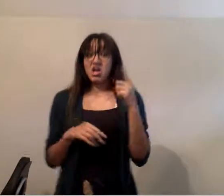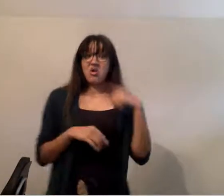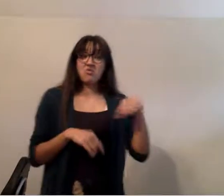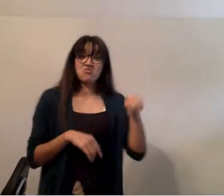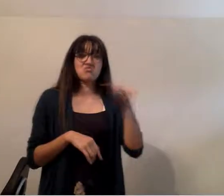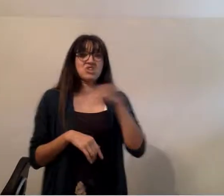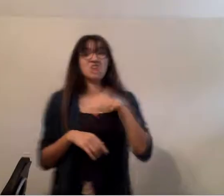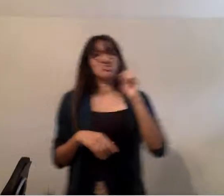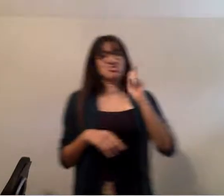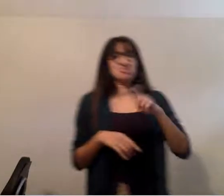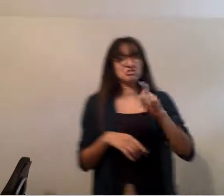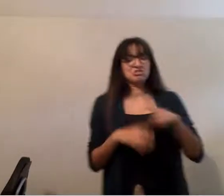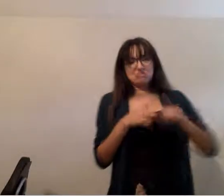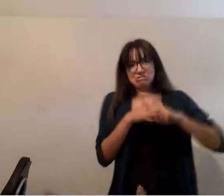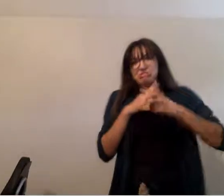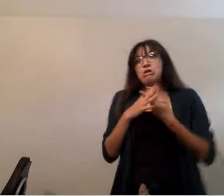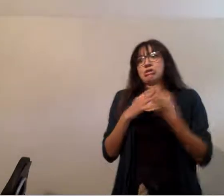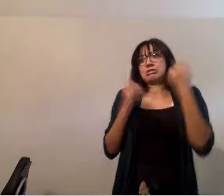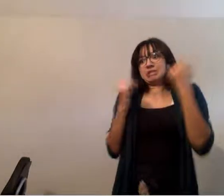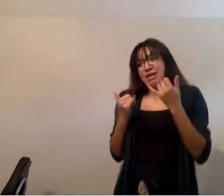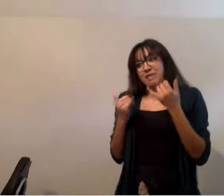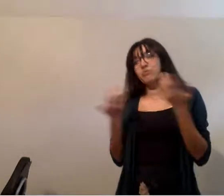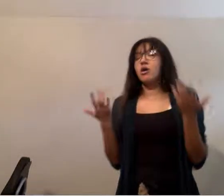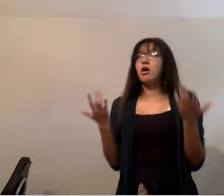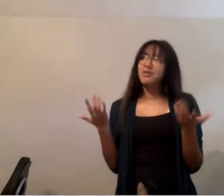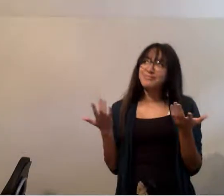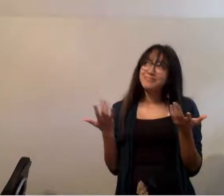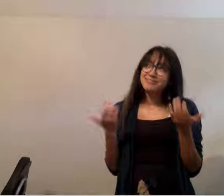Well, maybe not today, but,